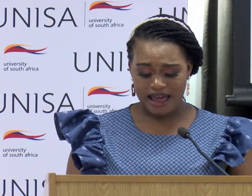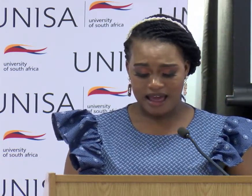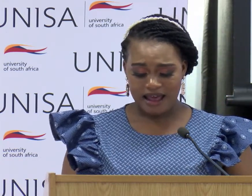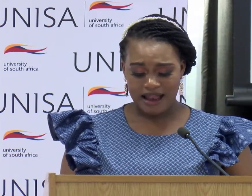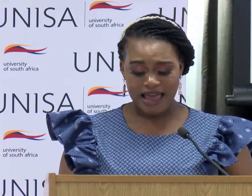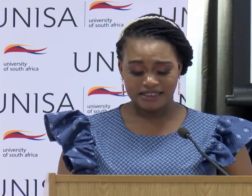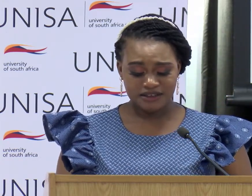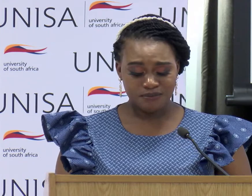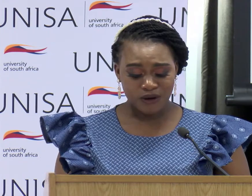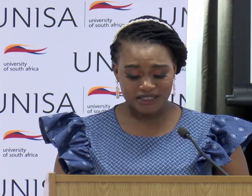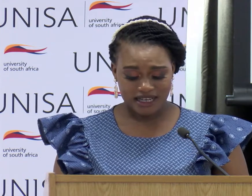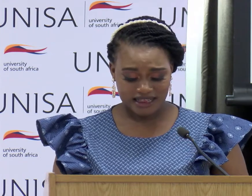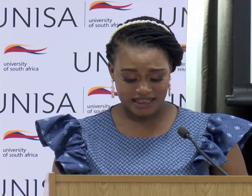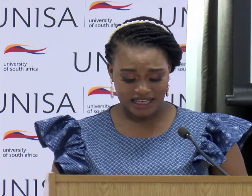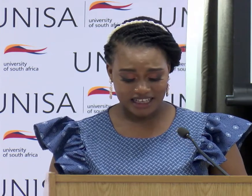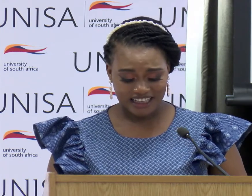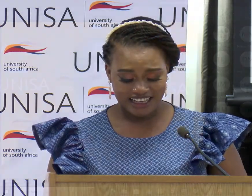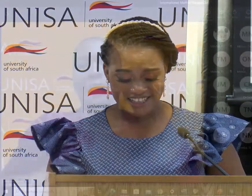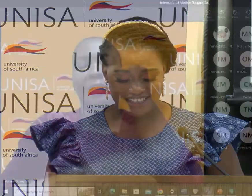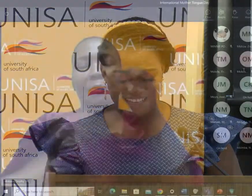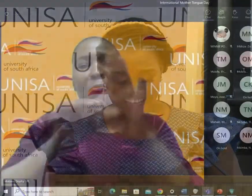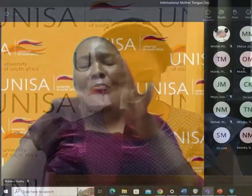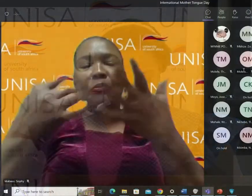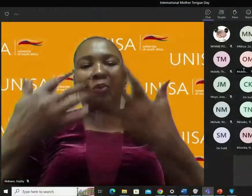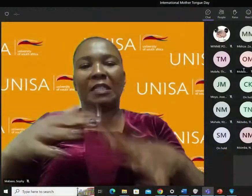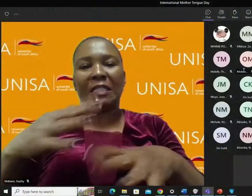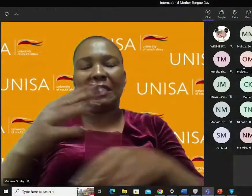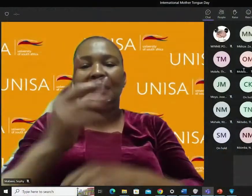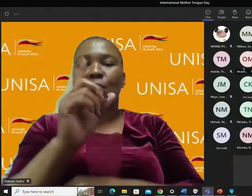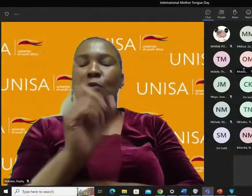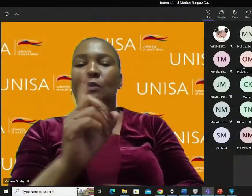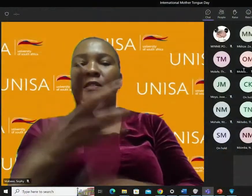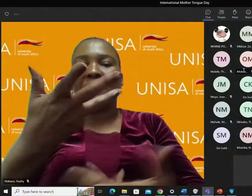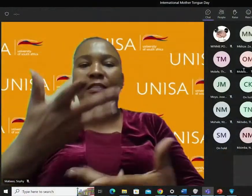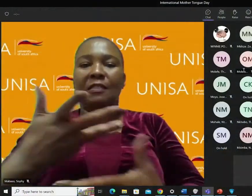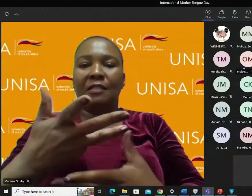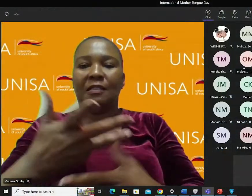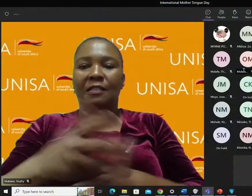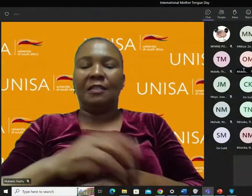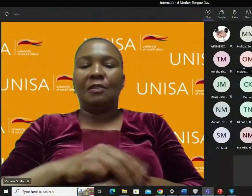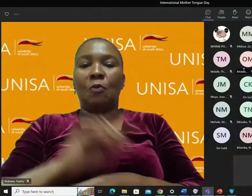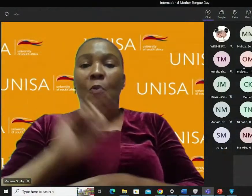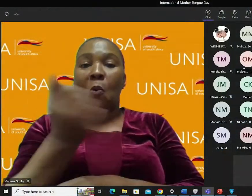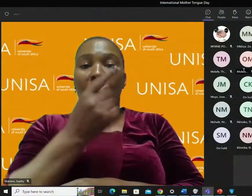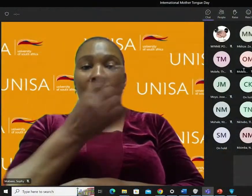One last important thing is that since you're all here,